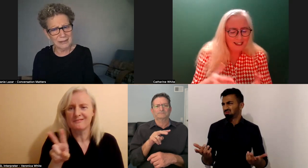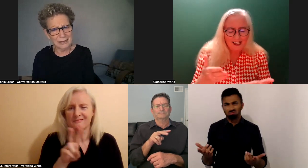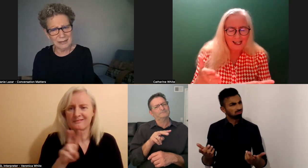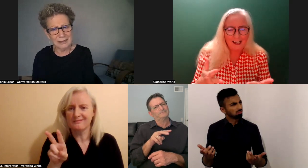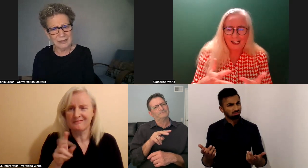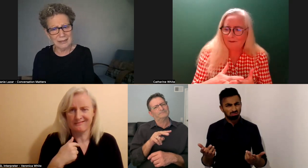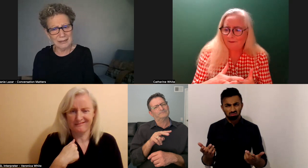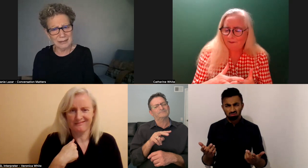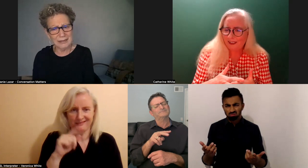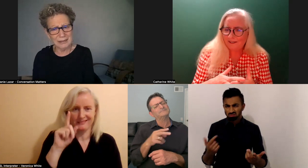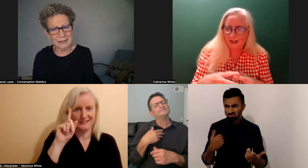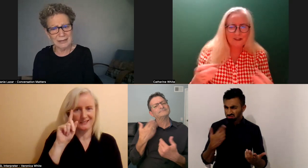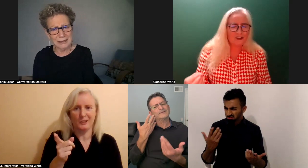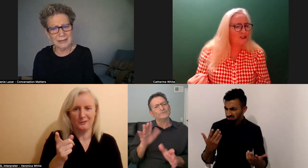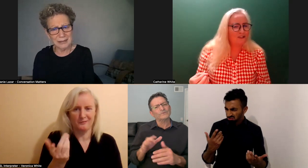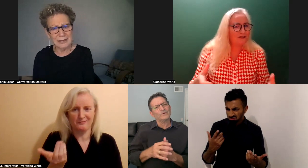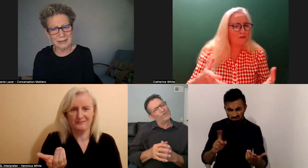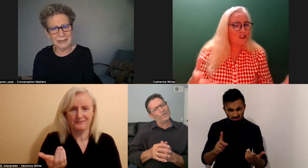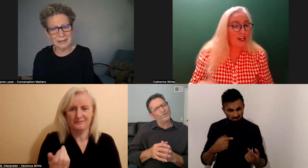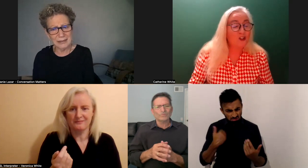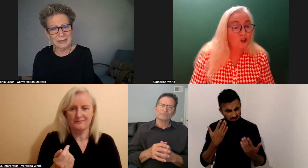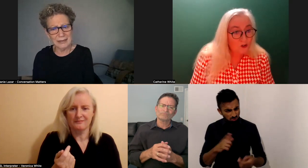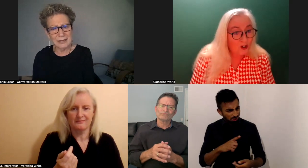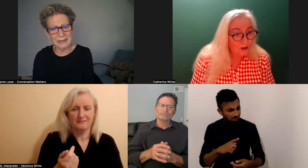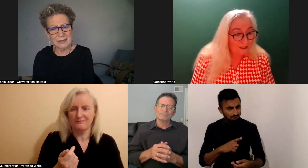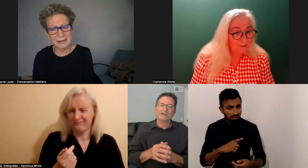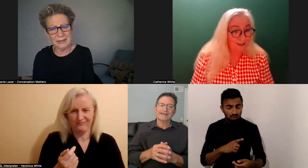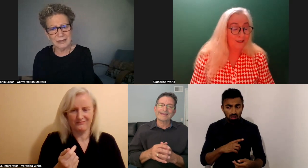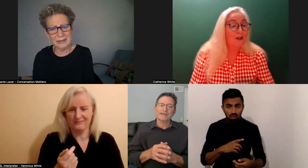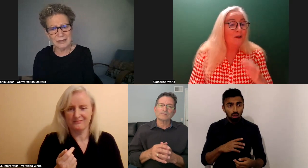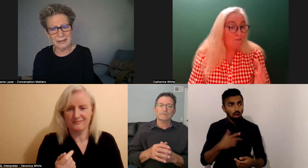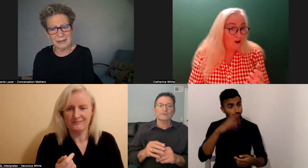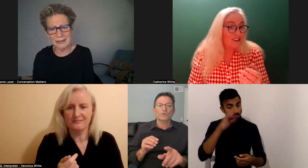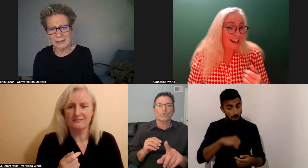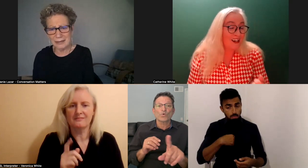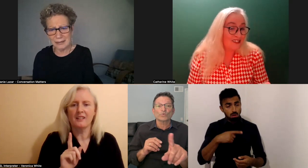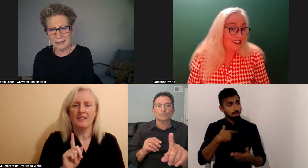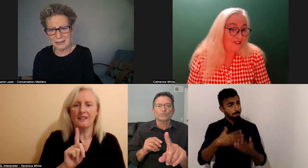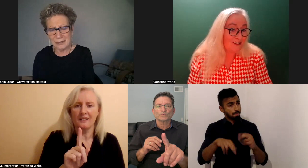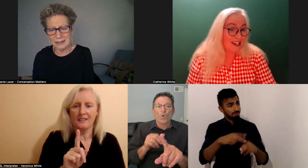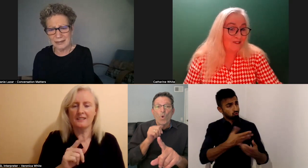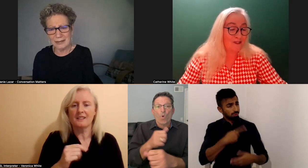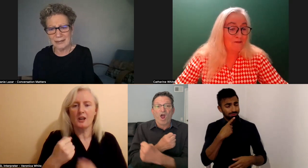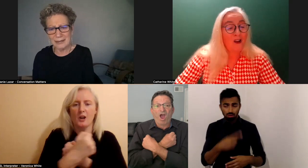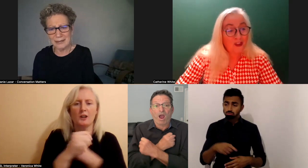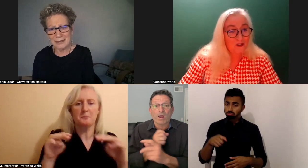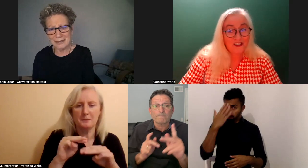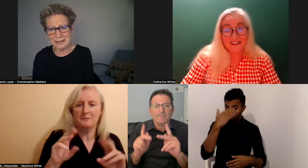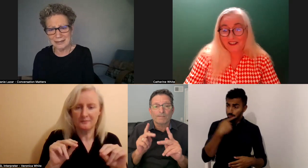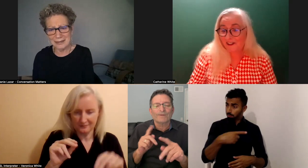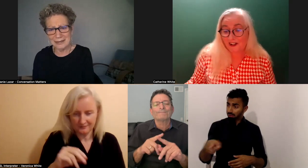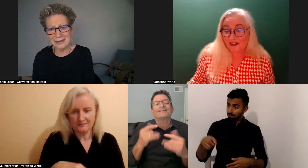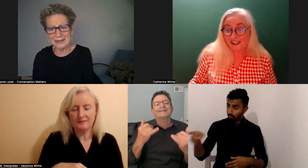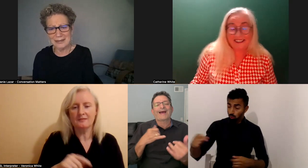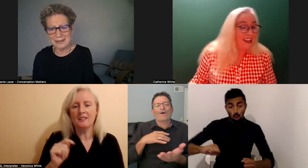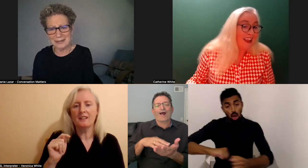know. It was strict. Don't hug people. But I have since found out from other Codas